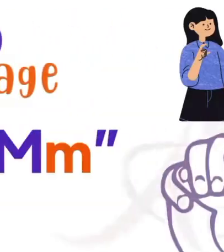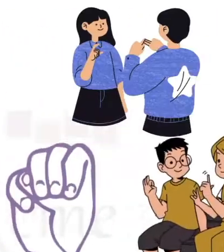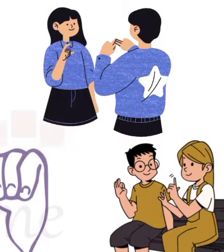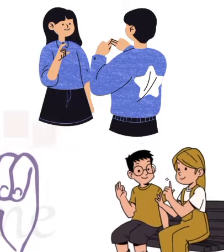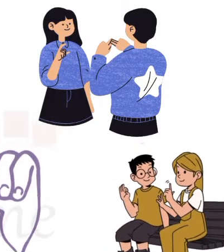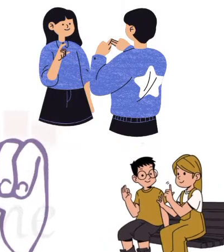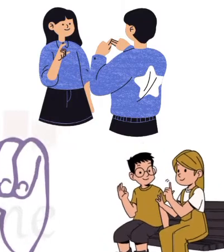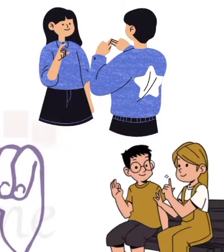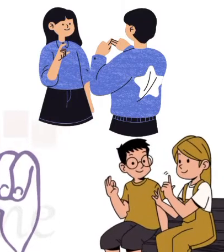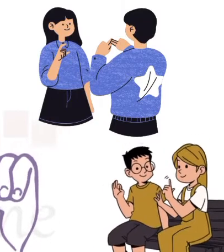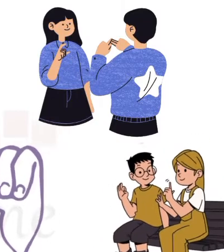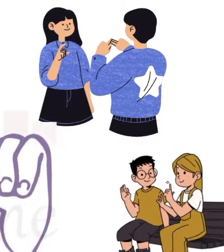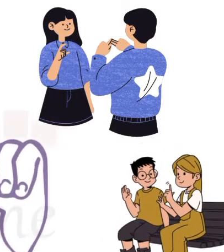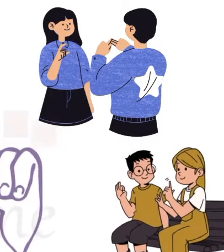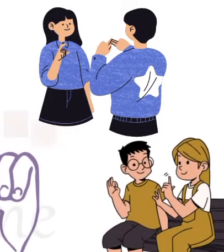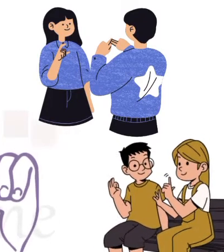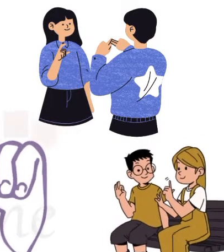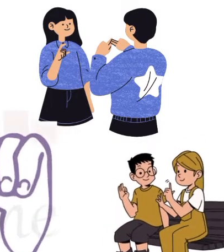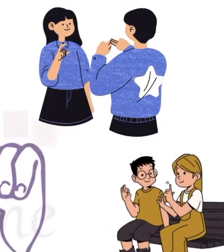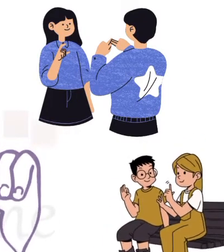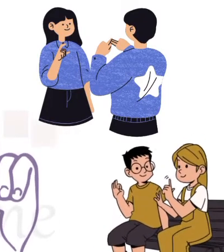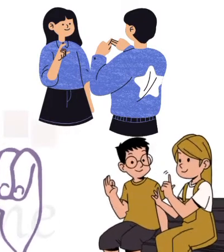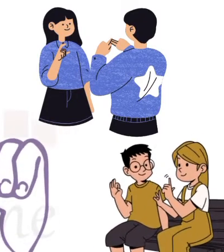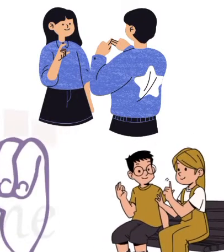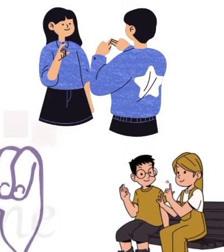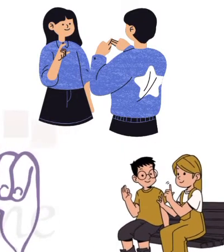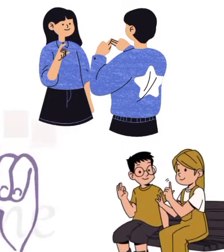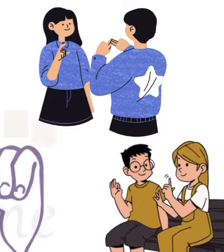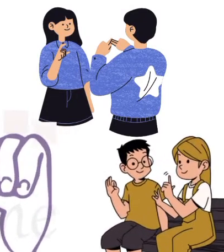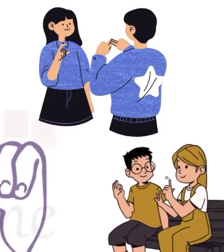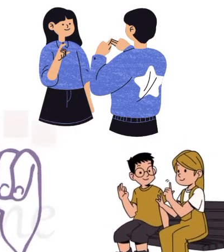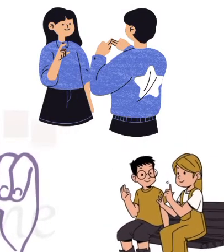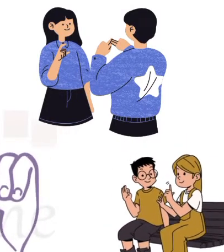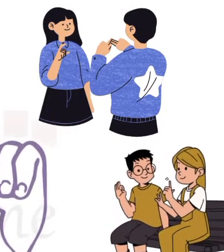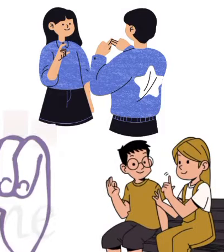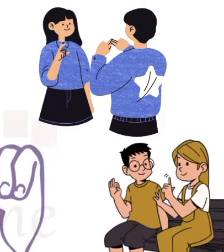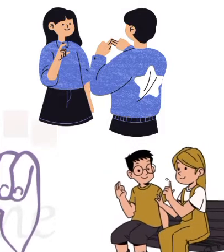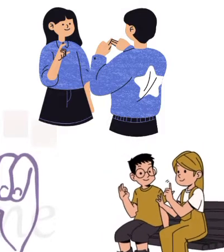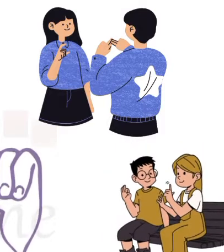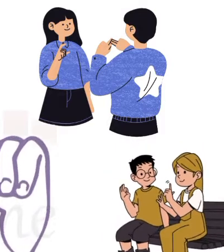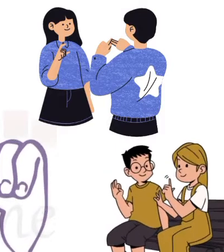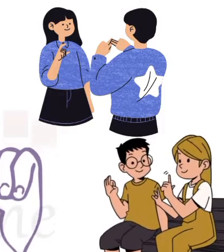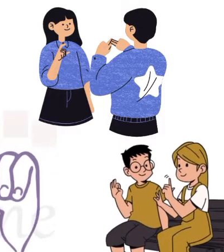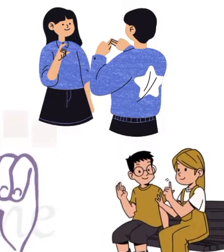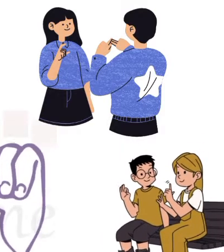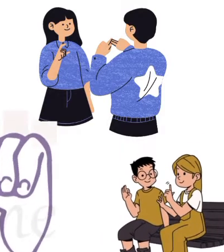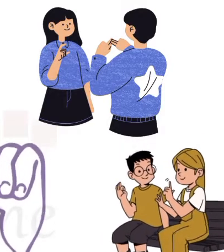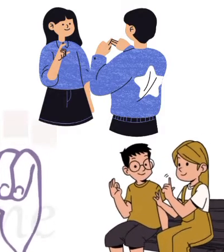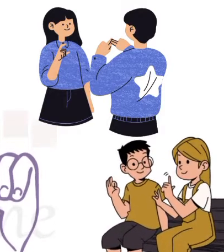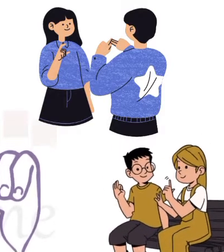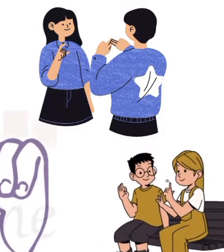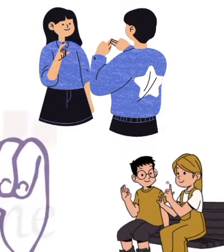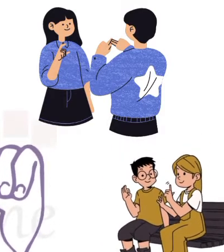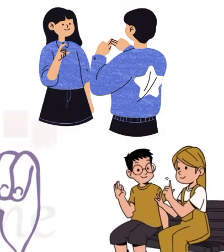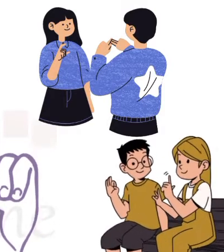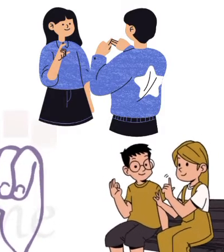Sign language letter M. To sign M, curl your first 3 fingers over your thumb. It kind of looks like